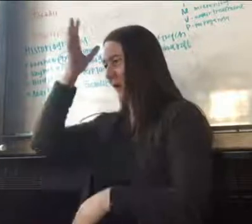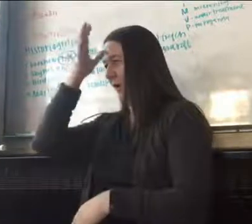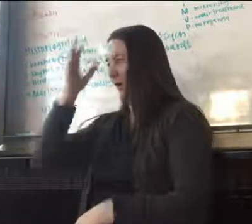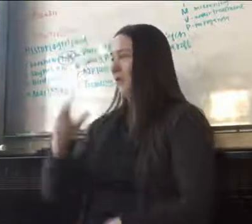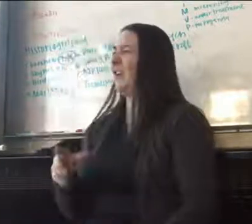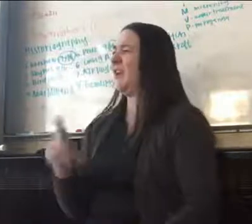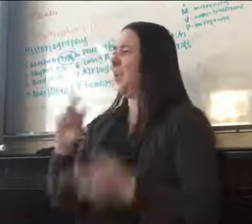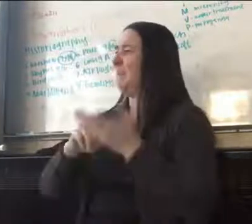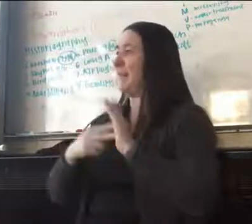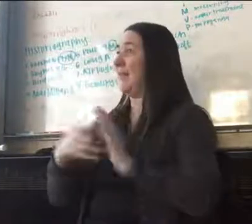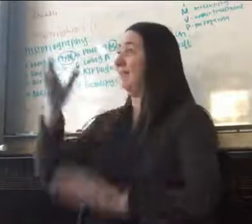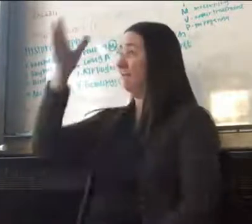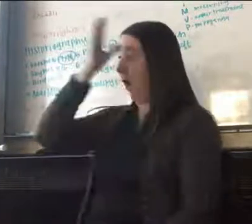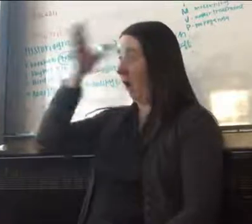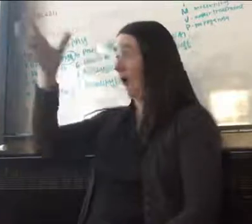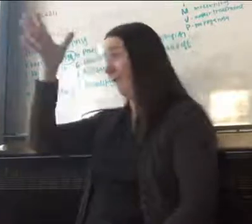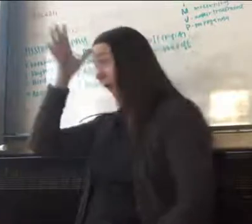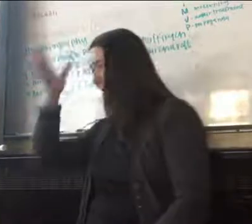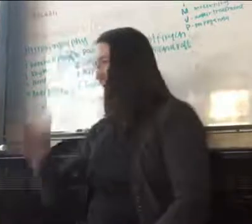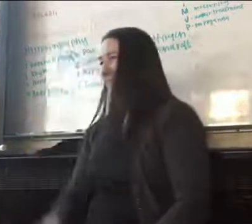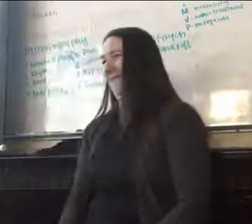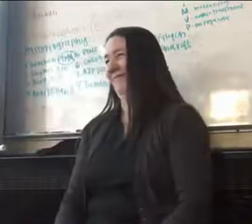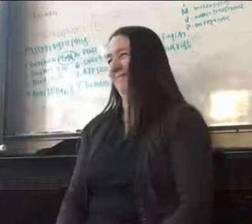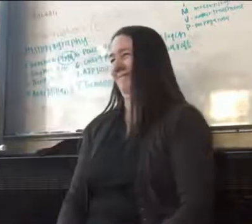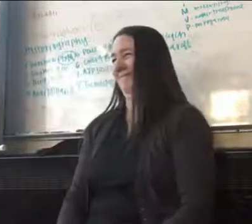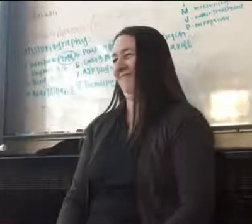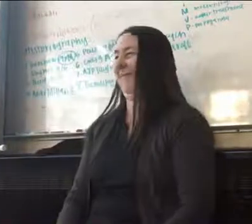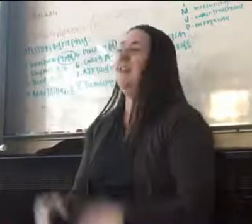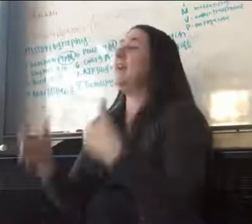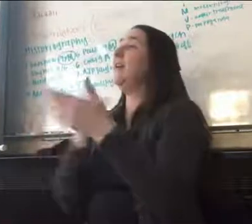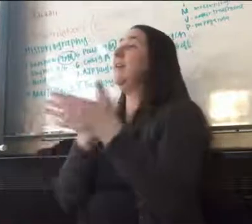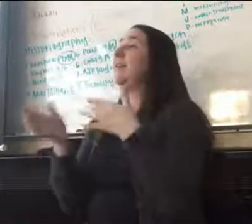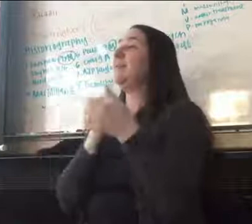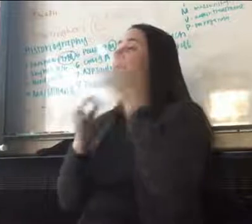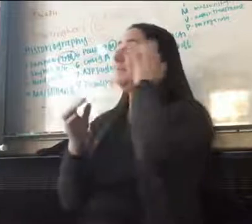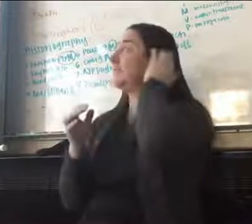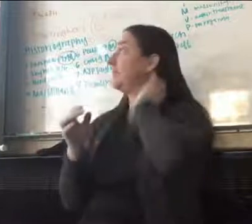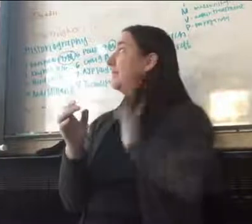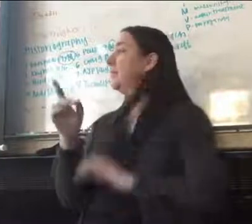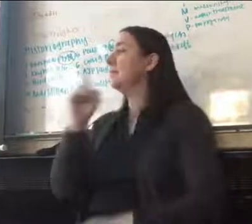Okay. His name means father. Okay, so